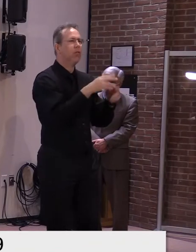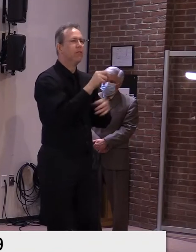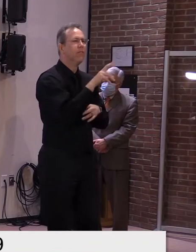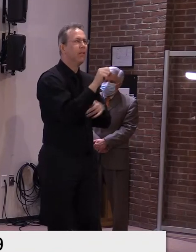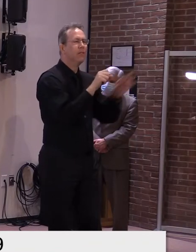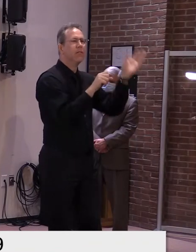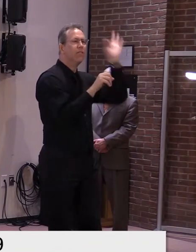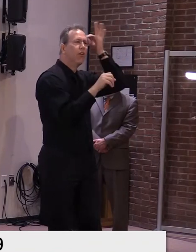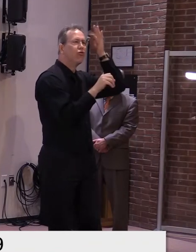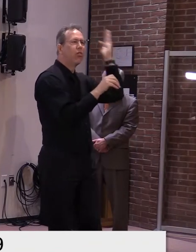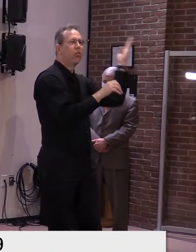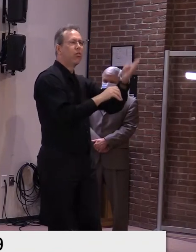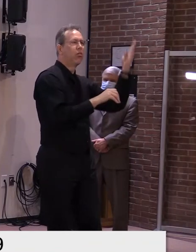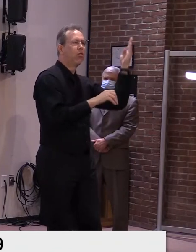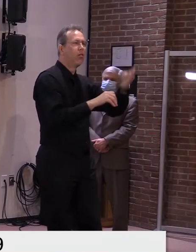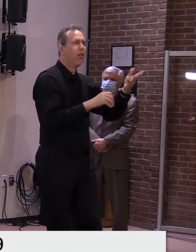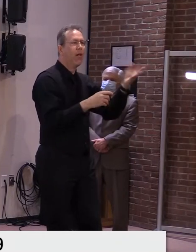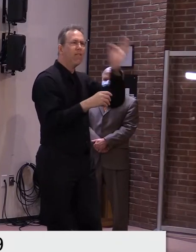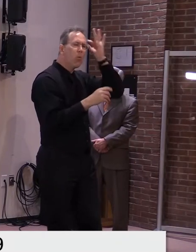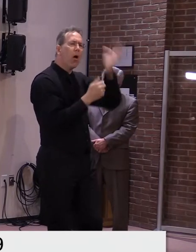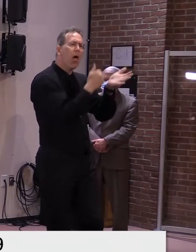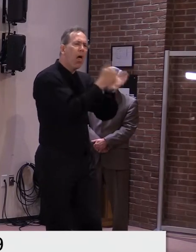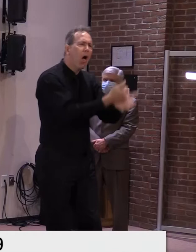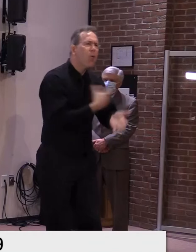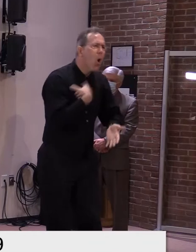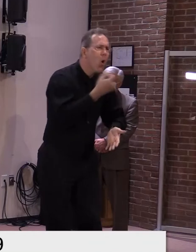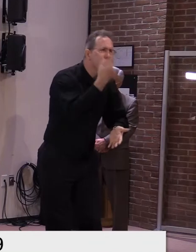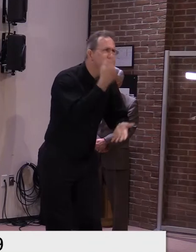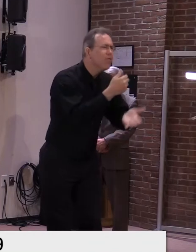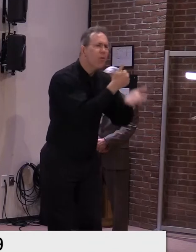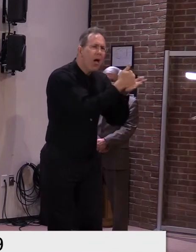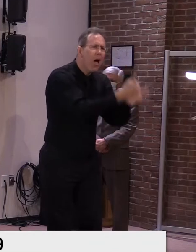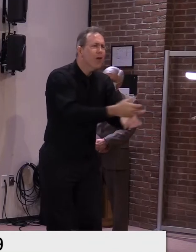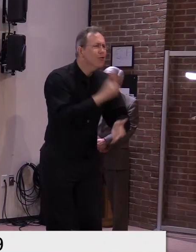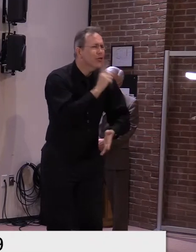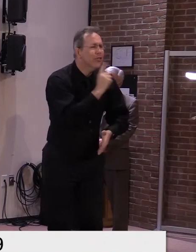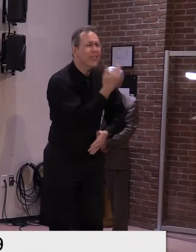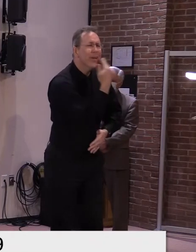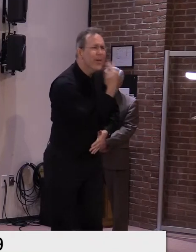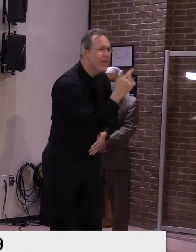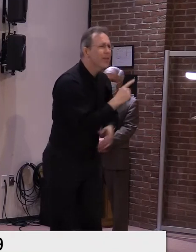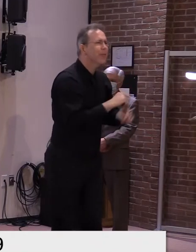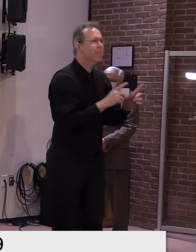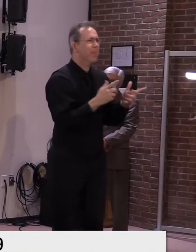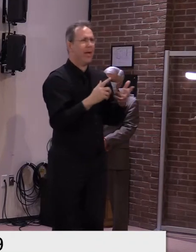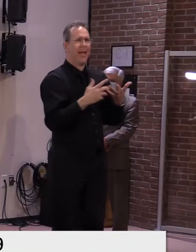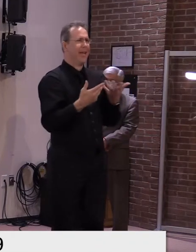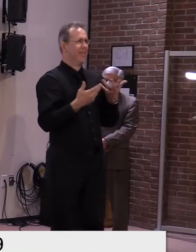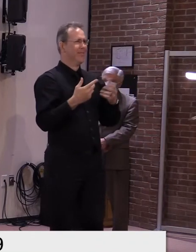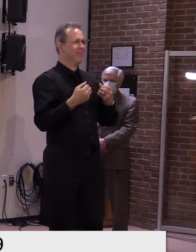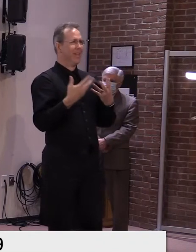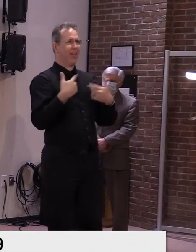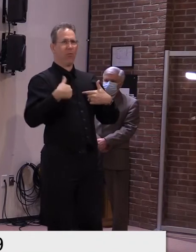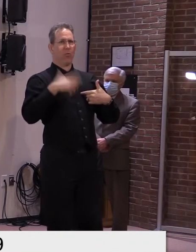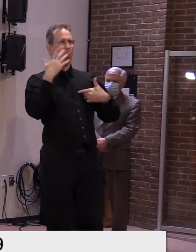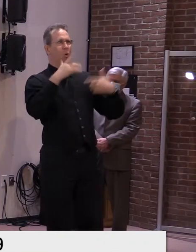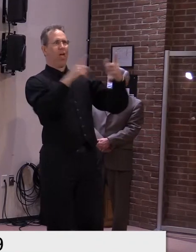We don't know when, for instance, at one point in time, we found out that they had a surplus